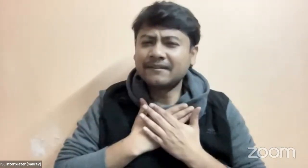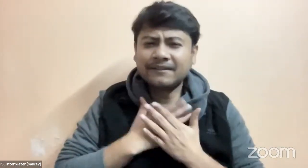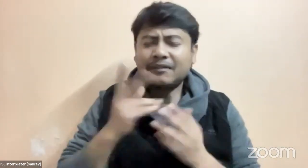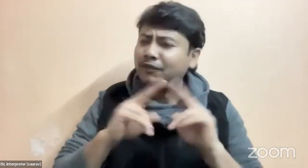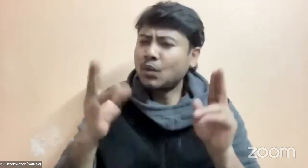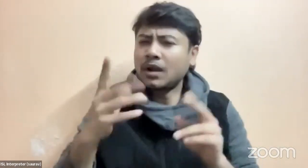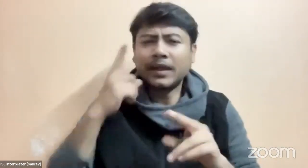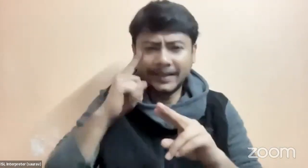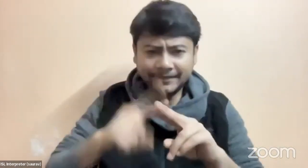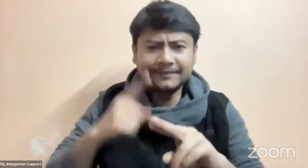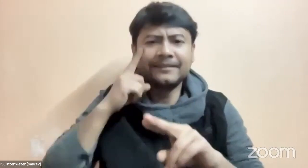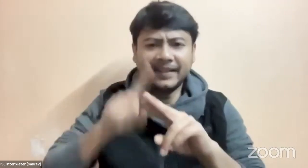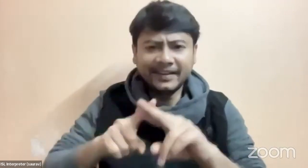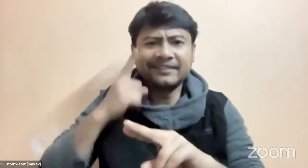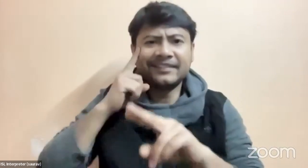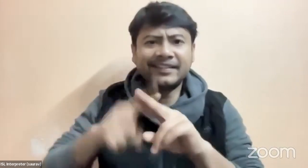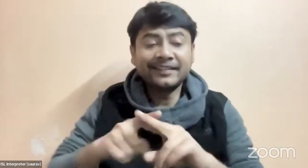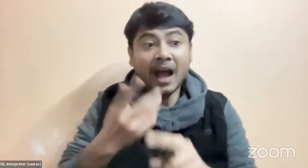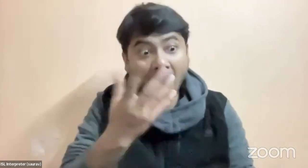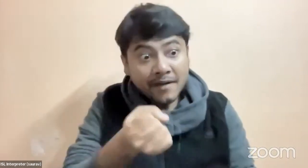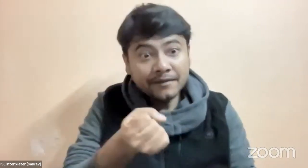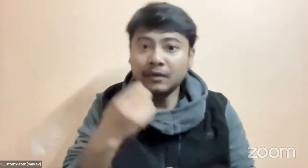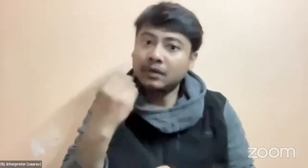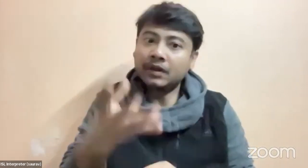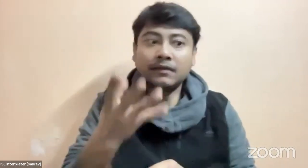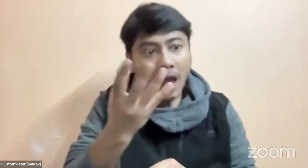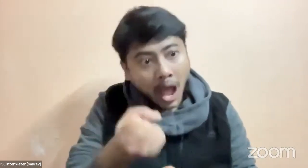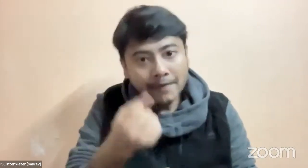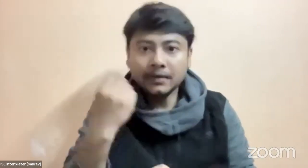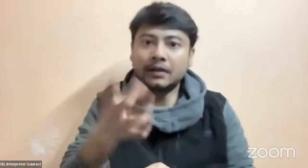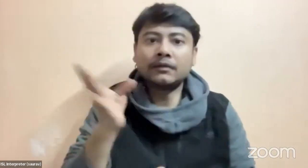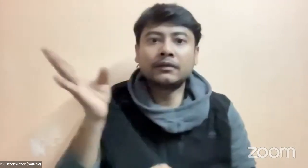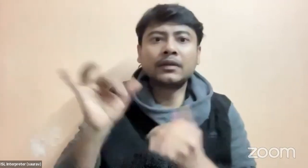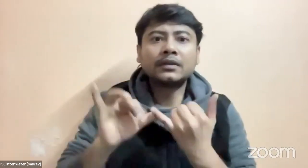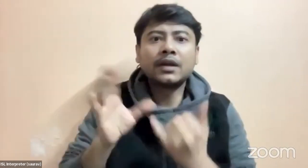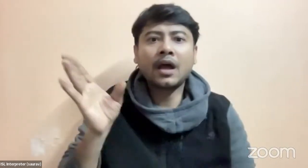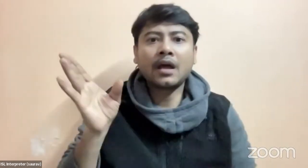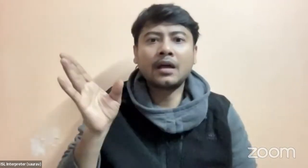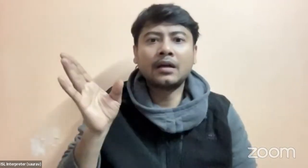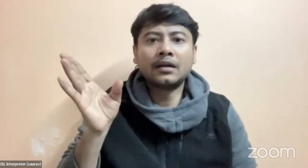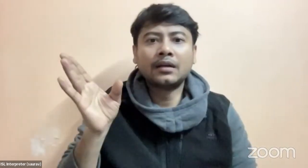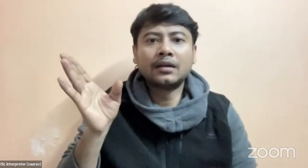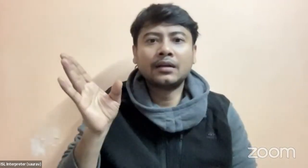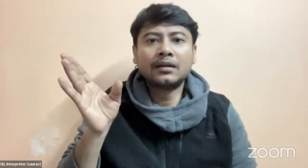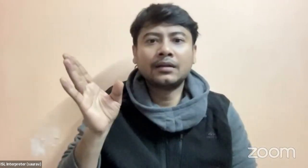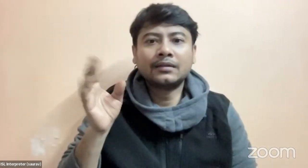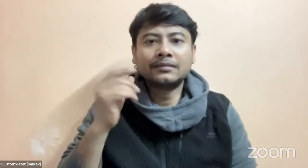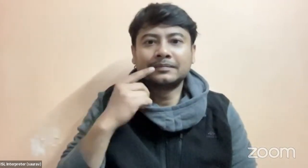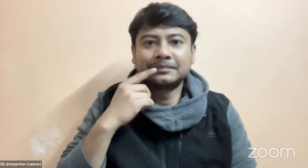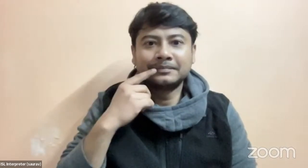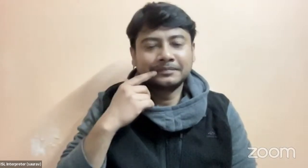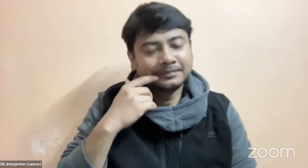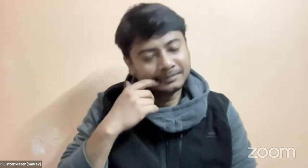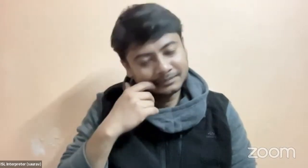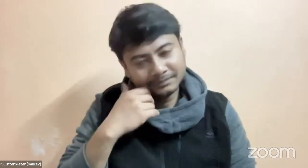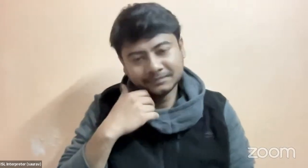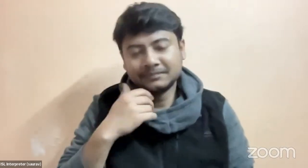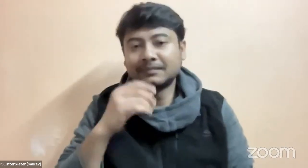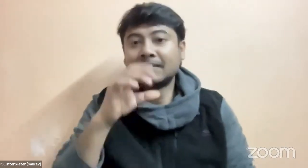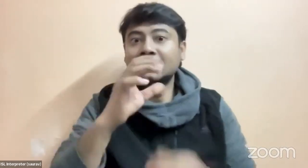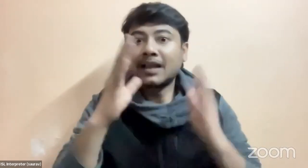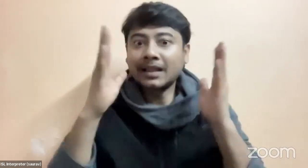Krishna is having condition, no? Like if you do meditation, you have to sit straight. Nobody should disturb you. You